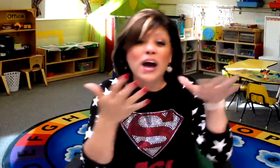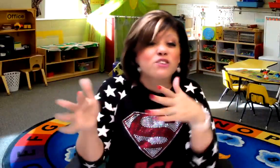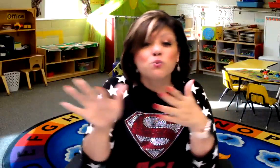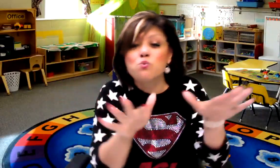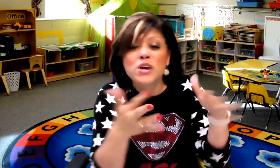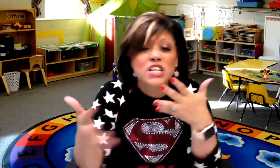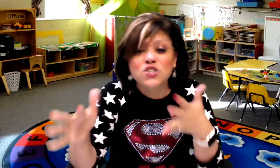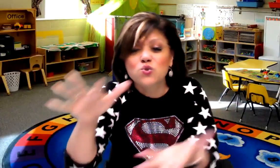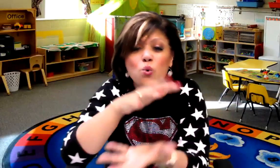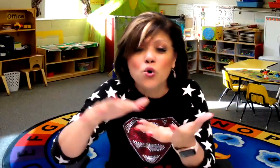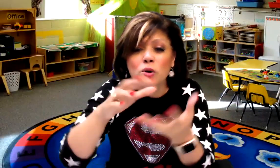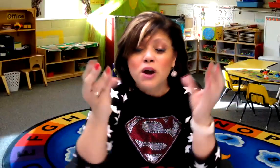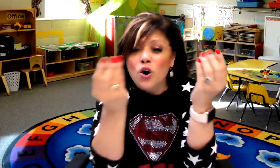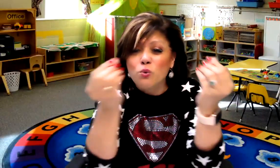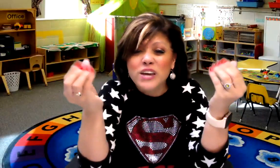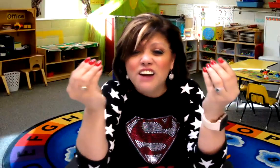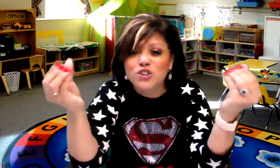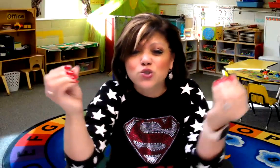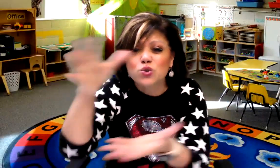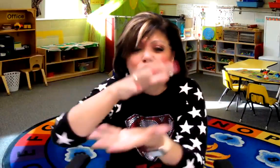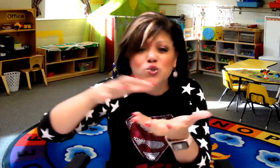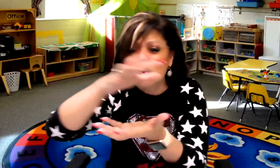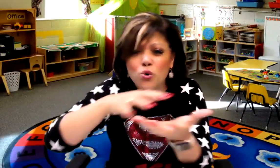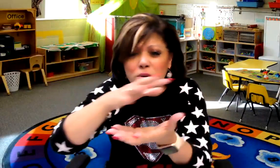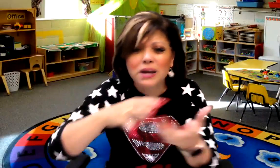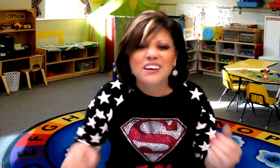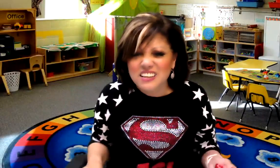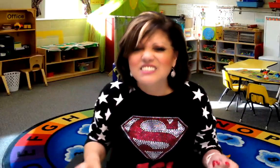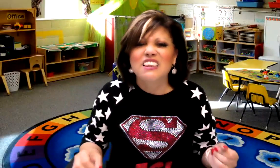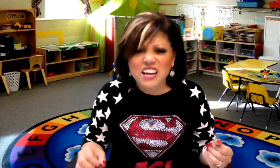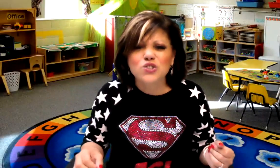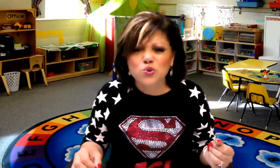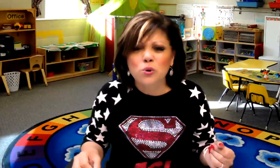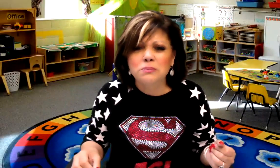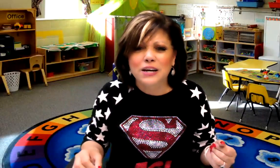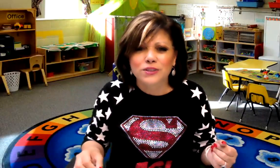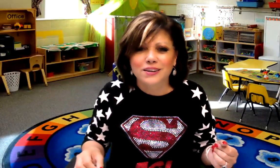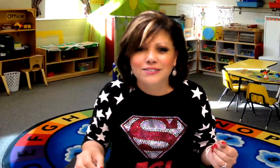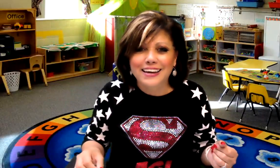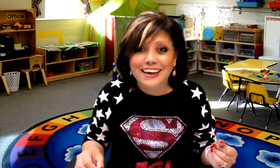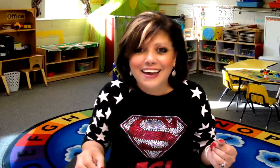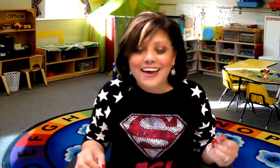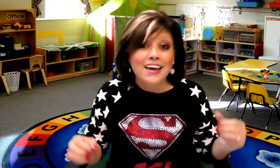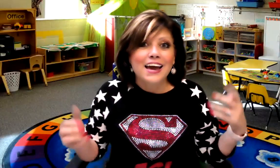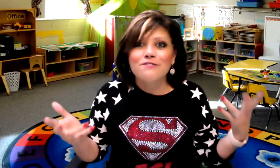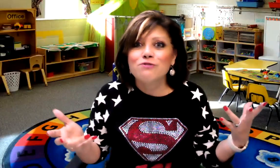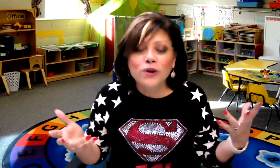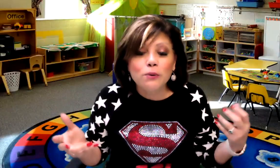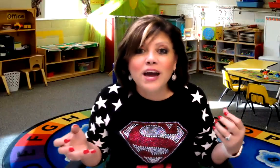a windstorm, or we have a dirt storm. A lot of storms out there, right? In Florida, we have a